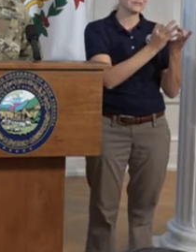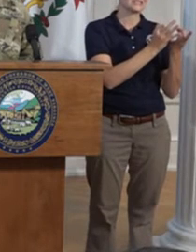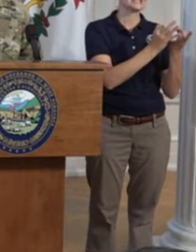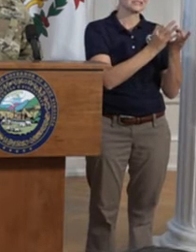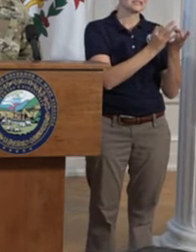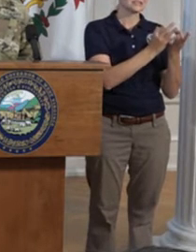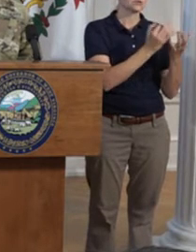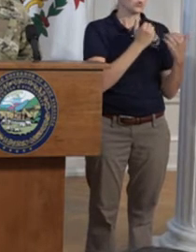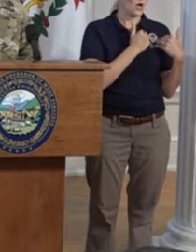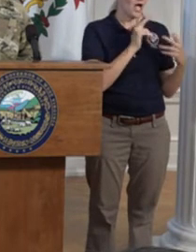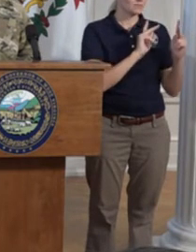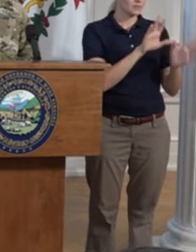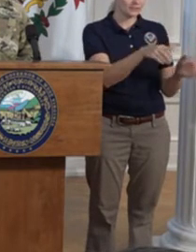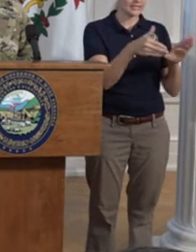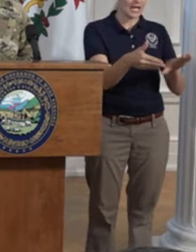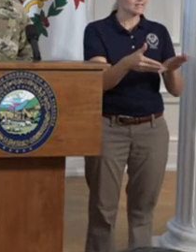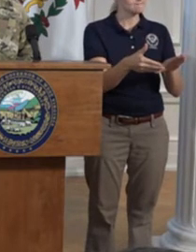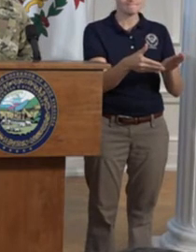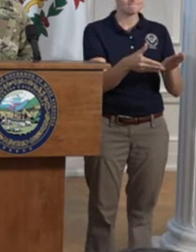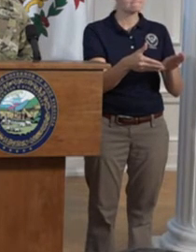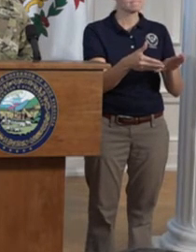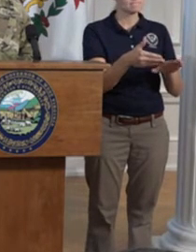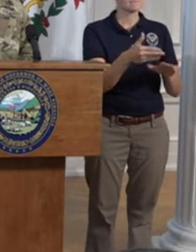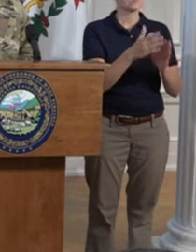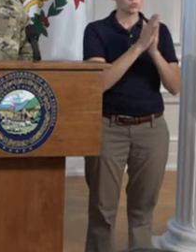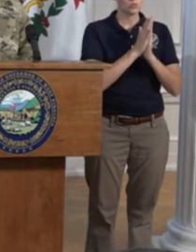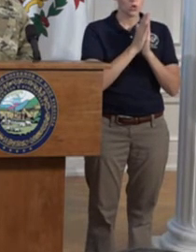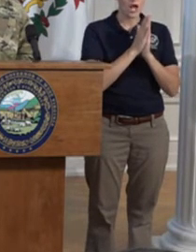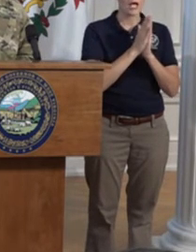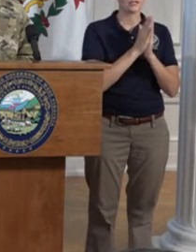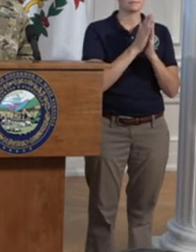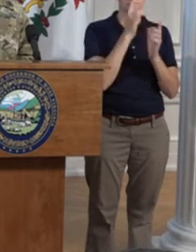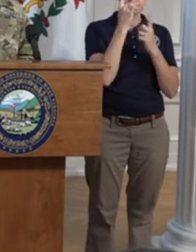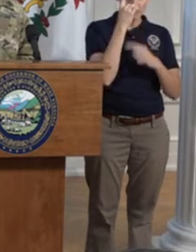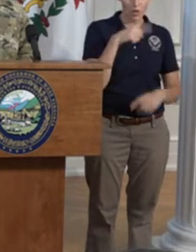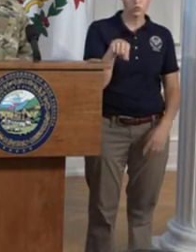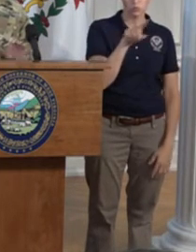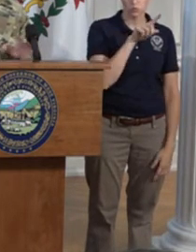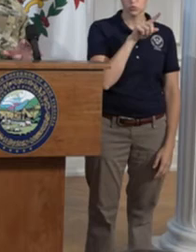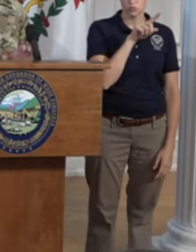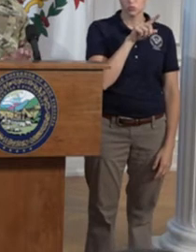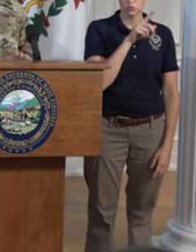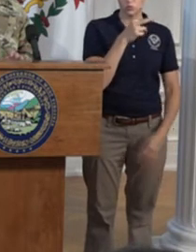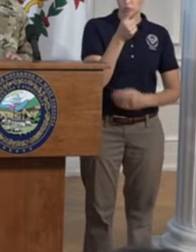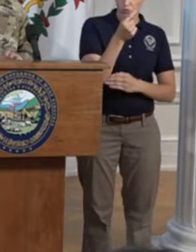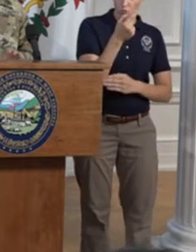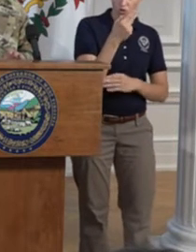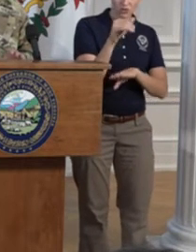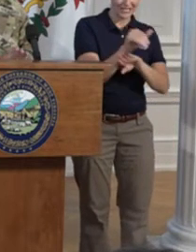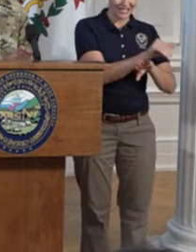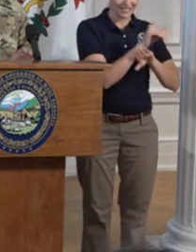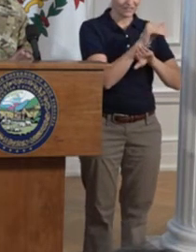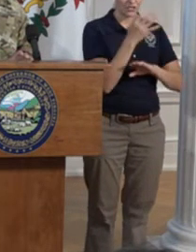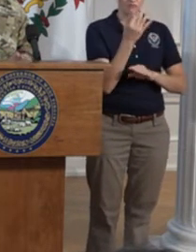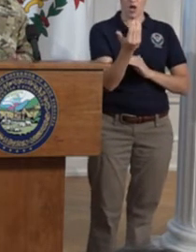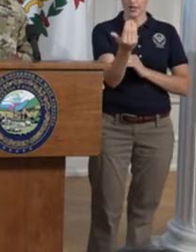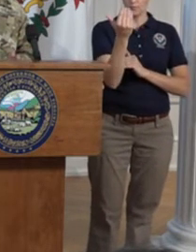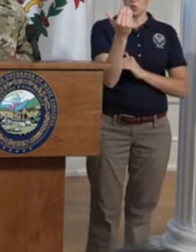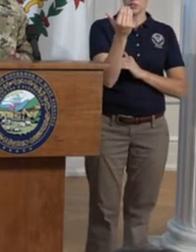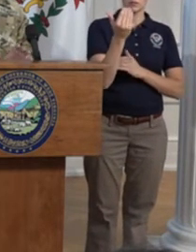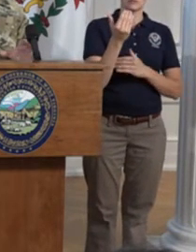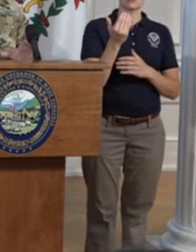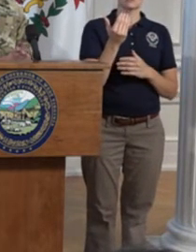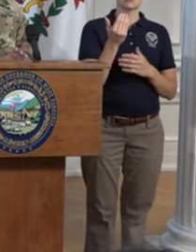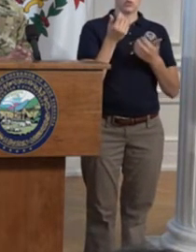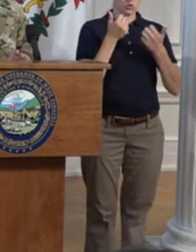losses, we keep you in our thoughts and prayers. When on Thursday evening and into Friday morning, as we were